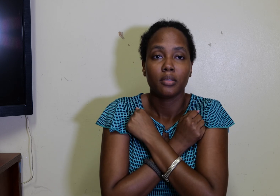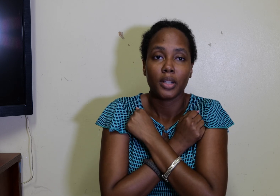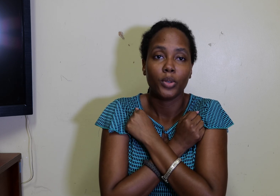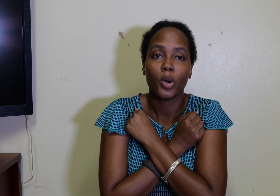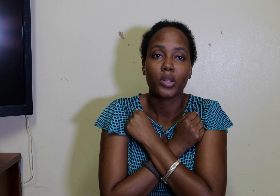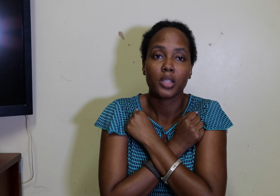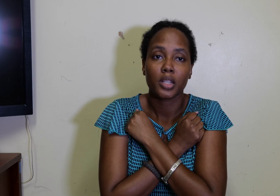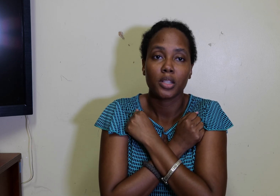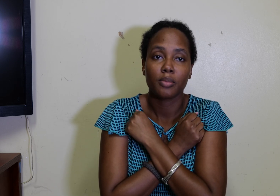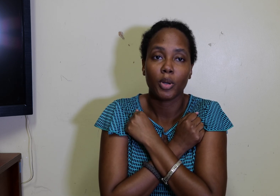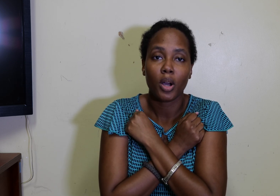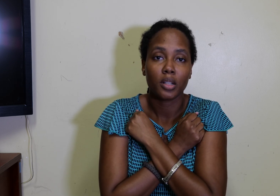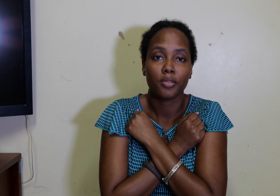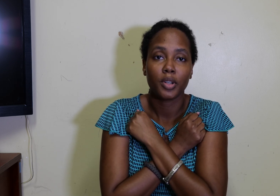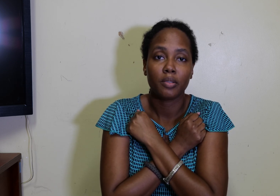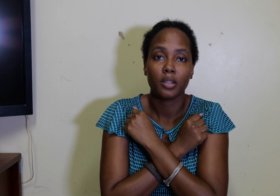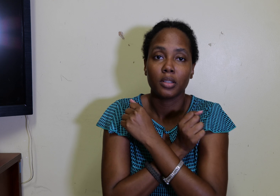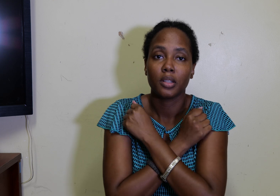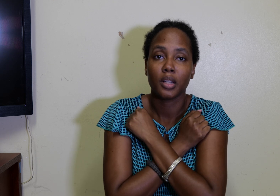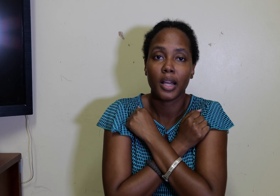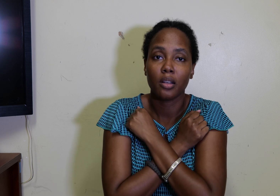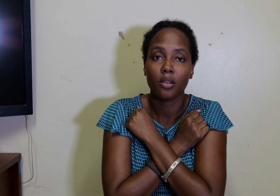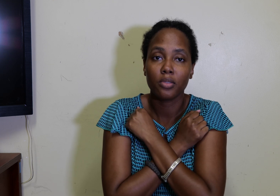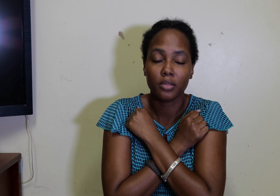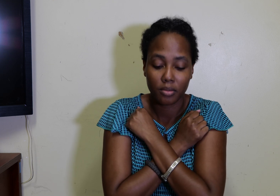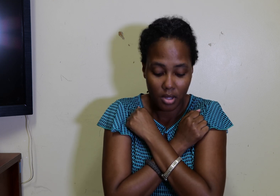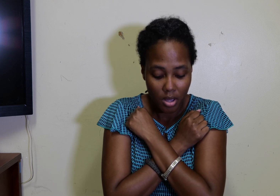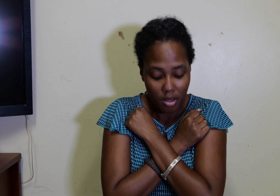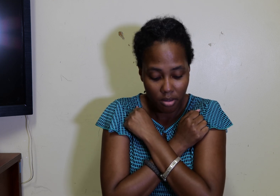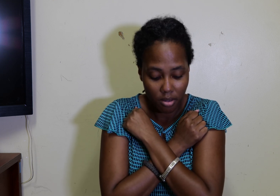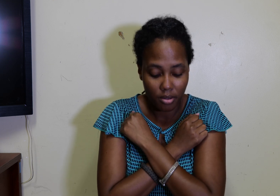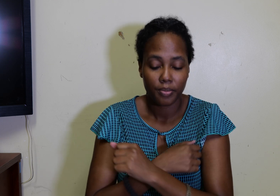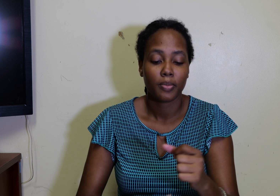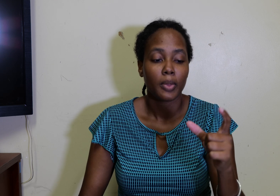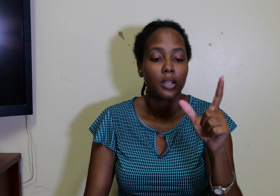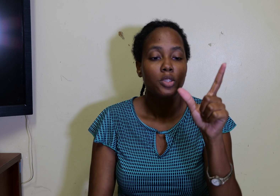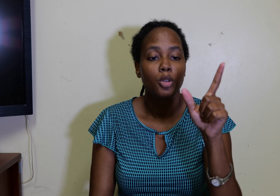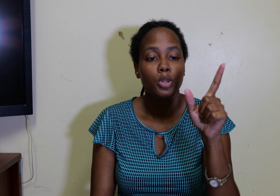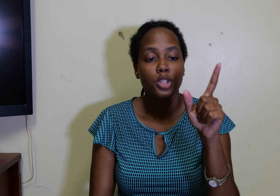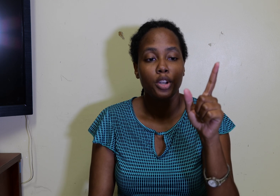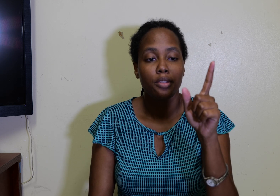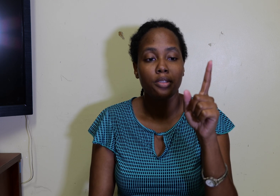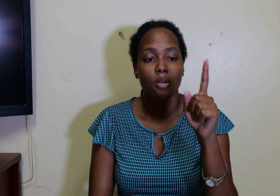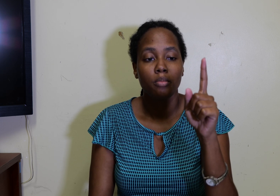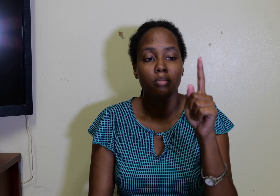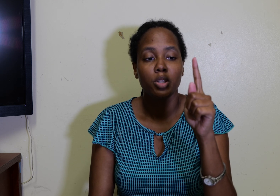I don't know how else to say this, but Wakanda forever. I love the. So you put your thumb between